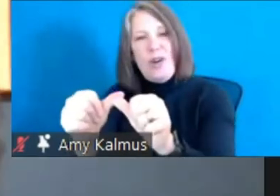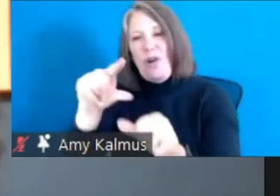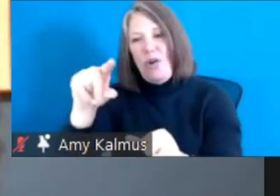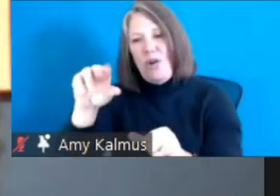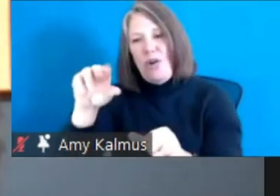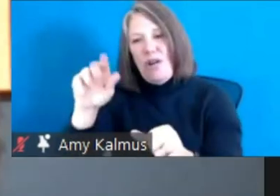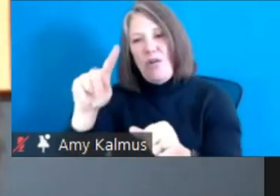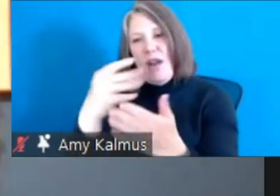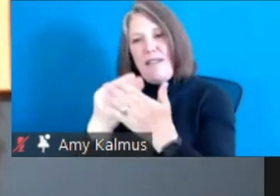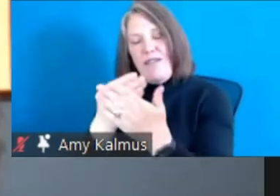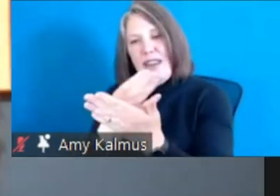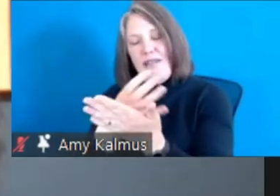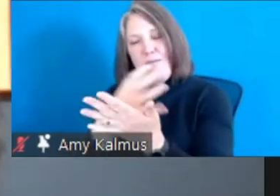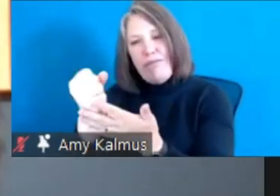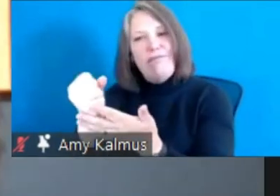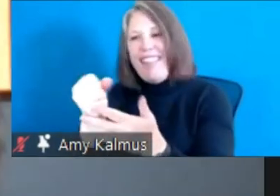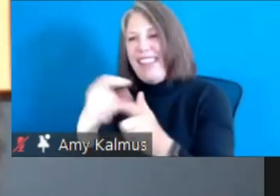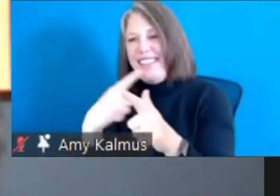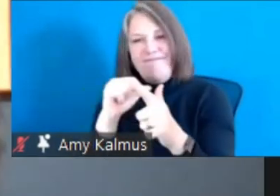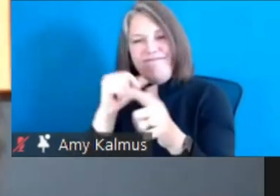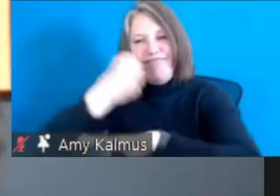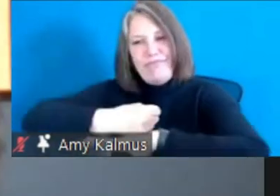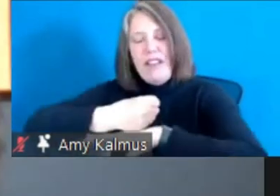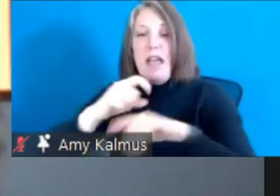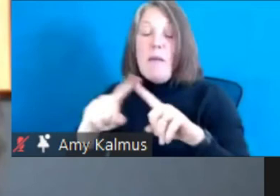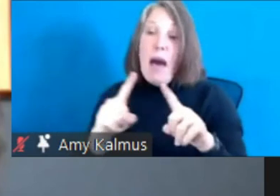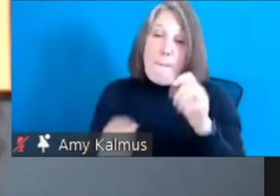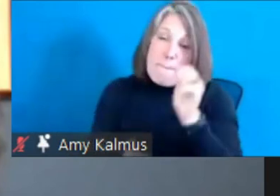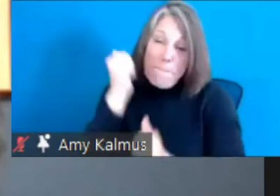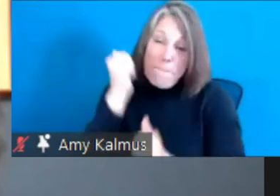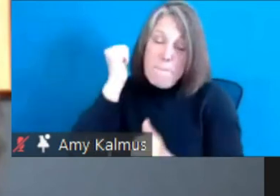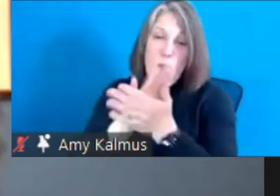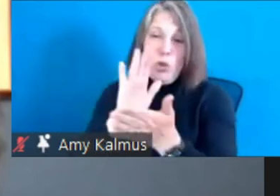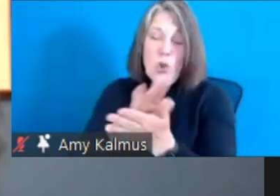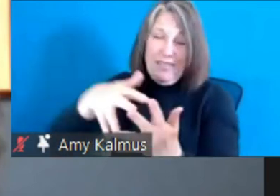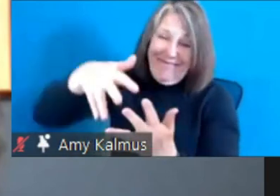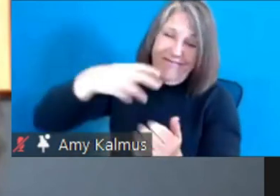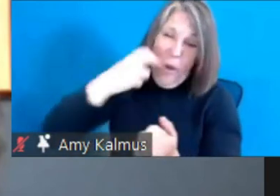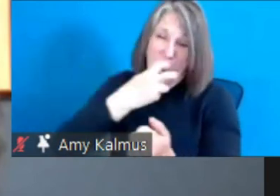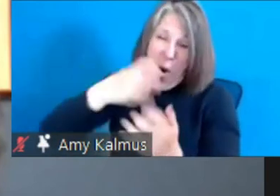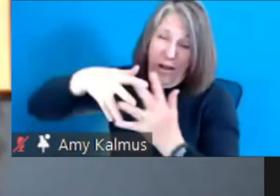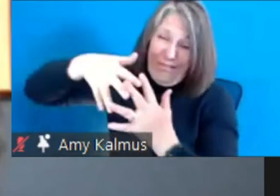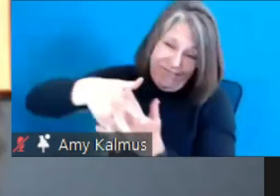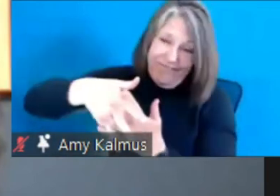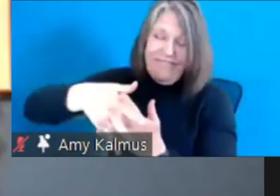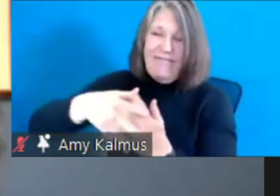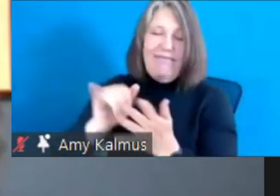funding went away. But the majority of schools are rooted in this oral method of